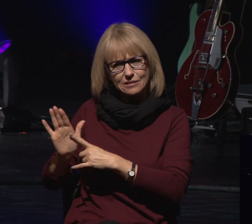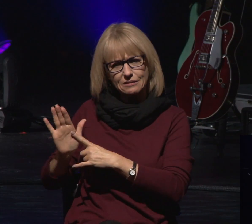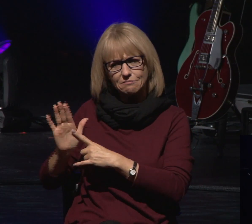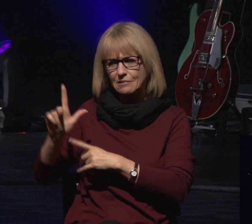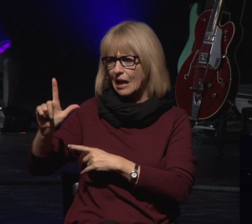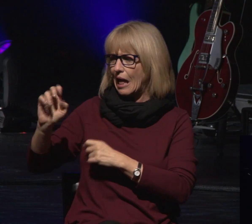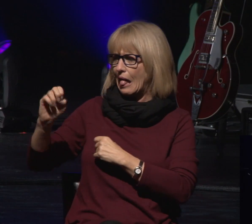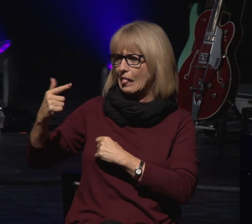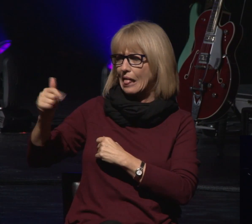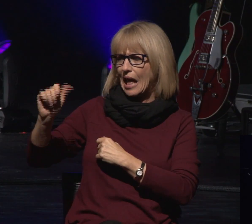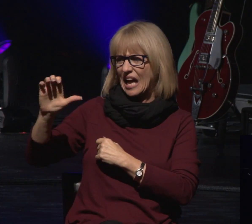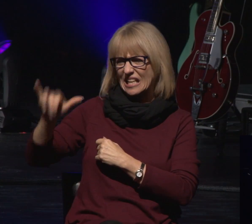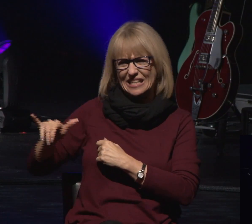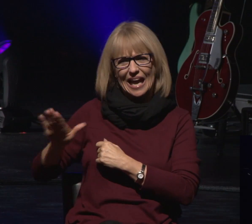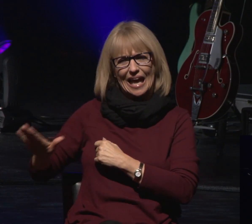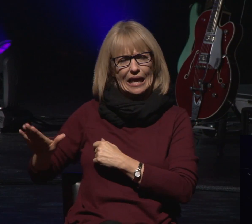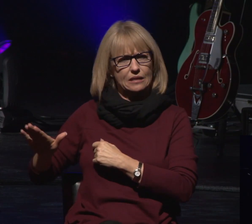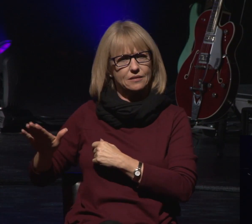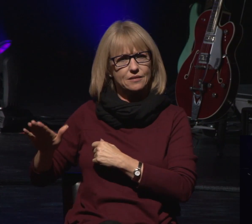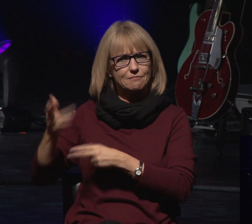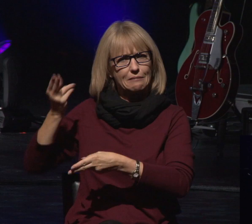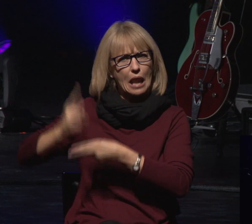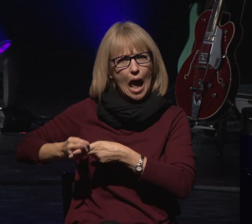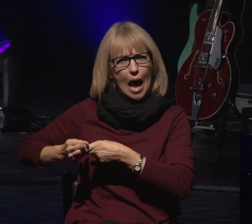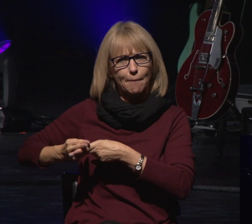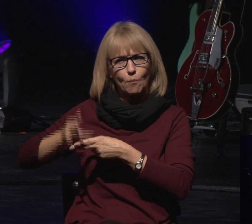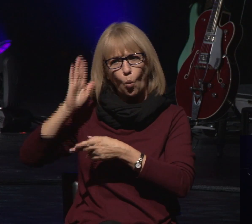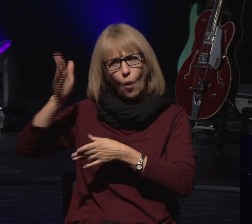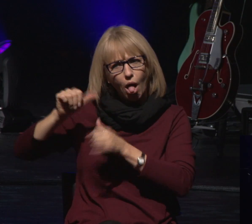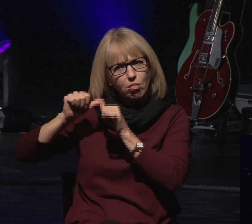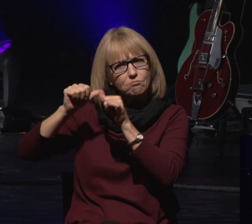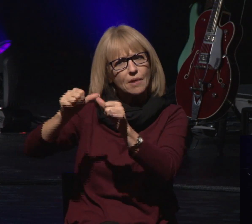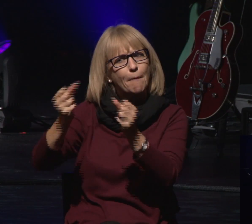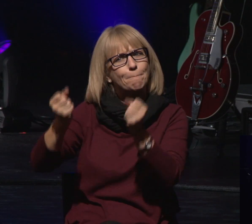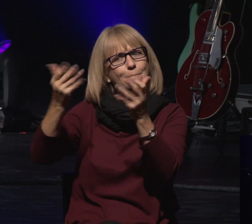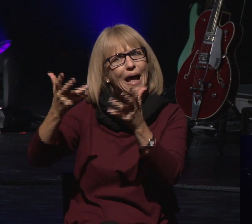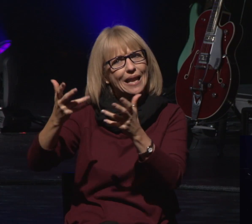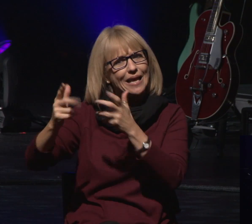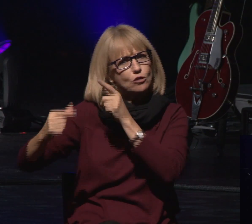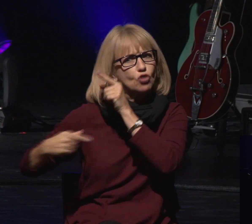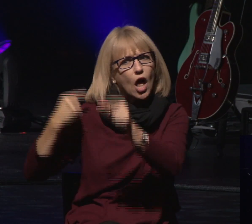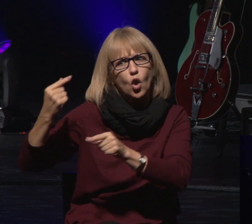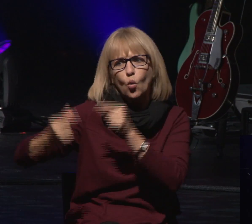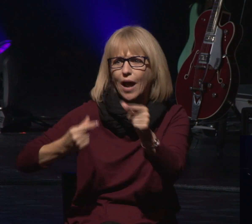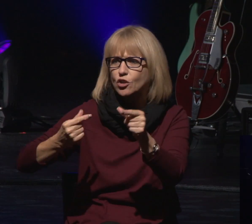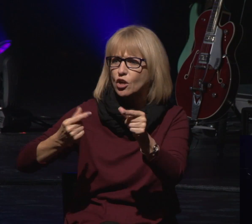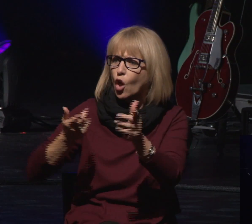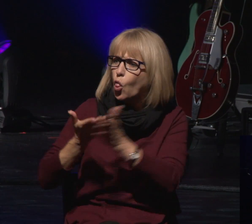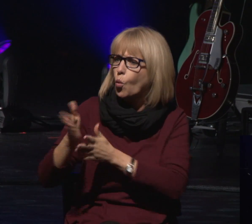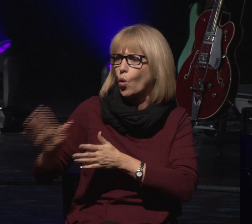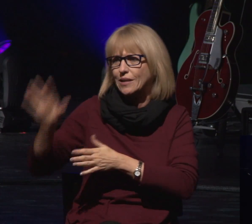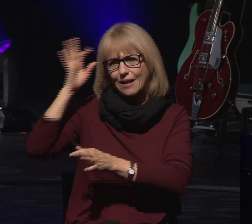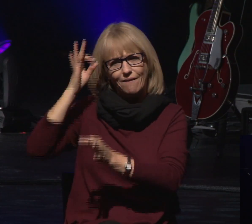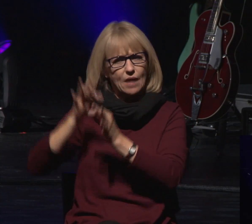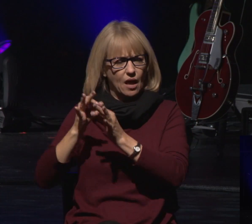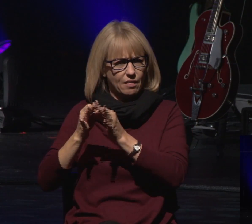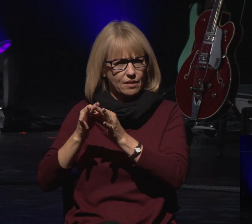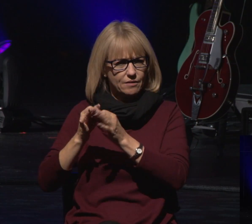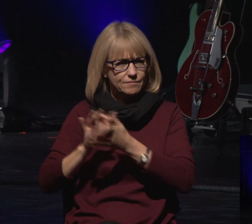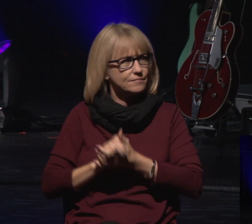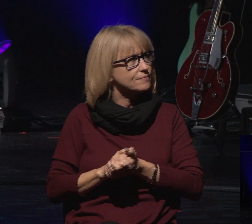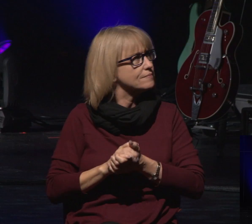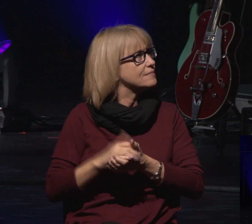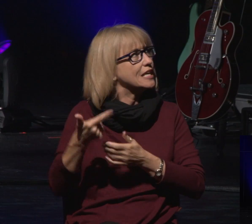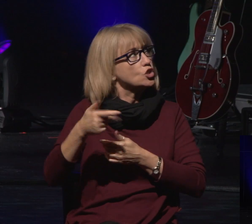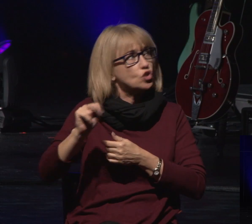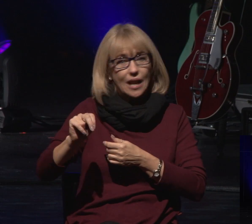his faith, not his position, but his faith. Psalm 71, verse 17 says, "Since my youth, O God, you have taught